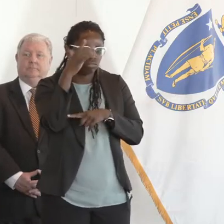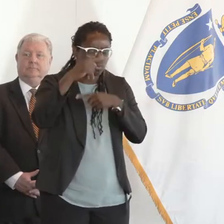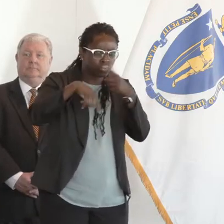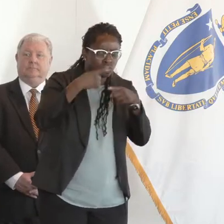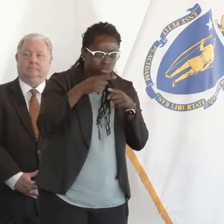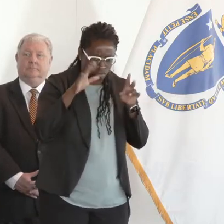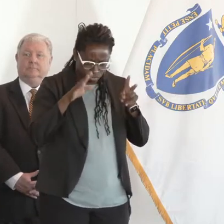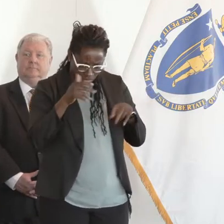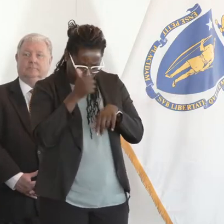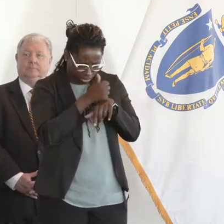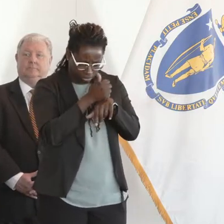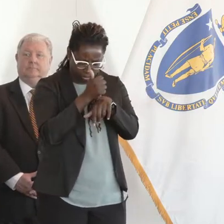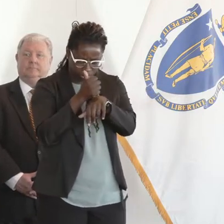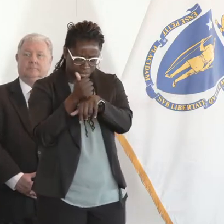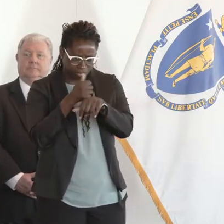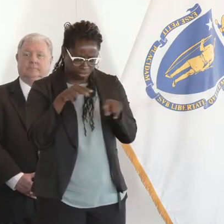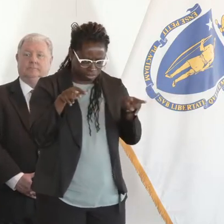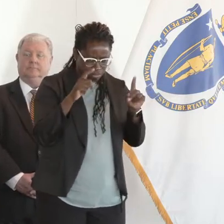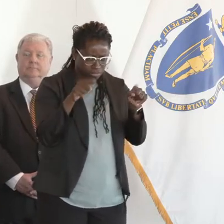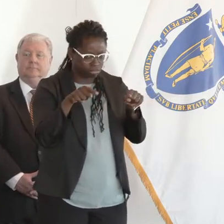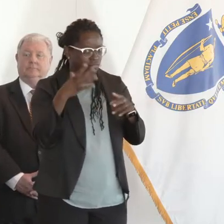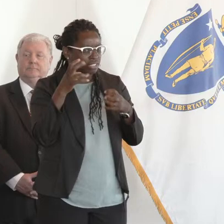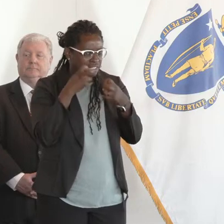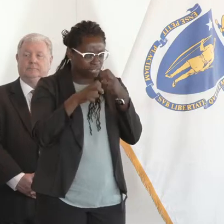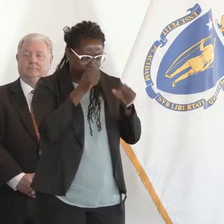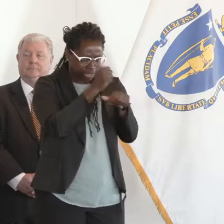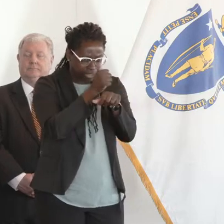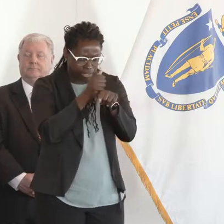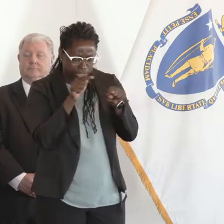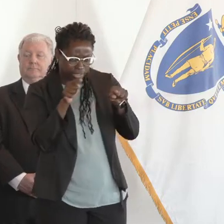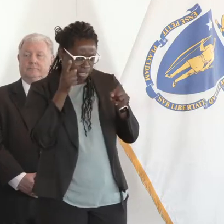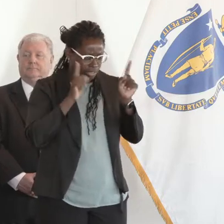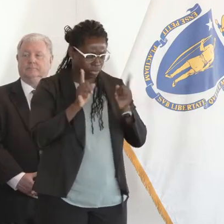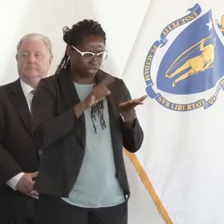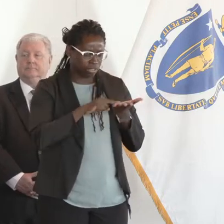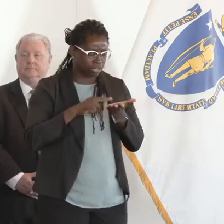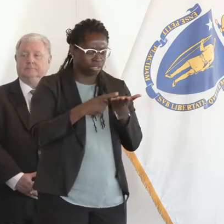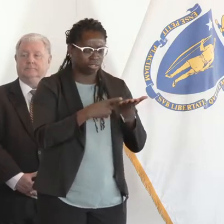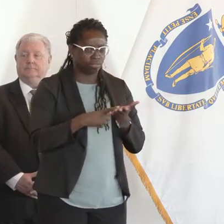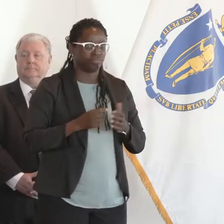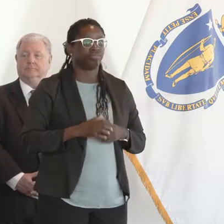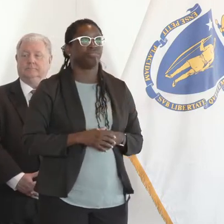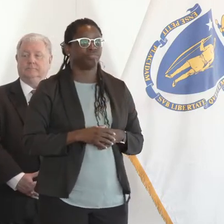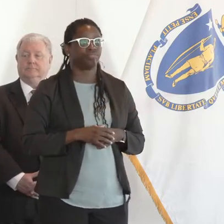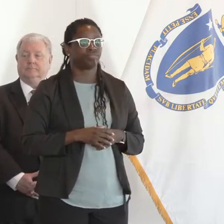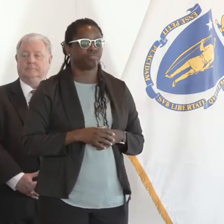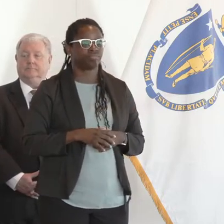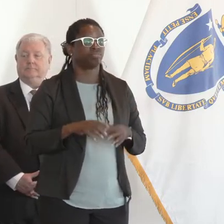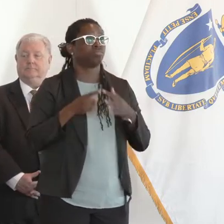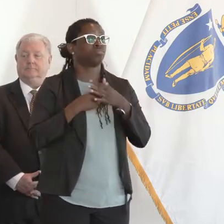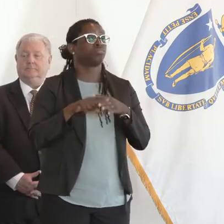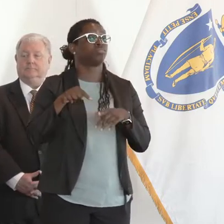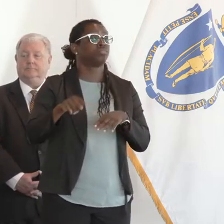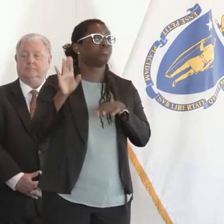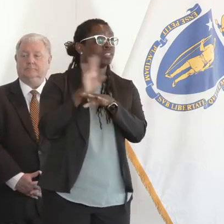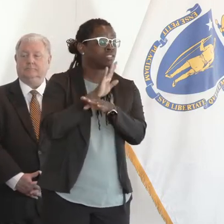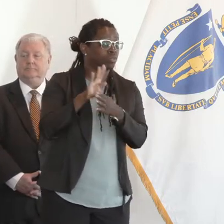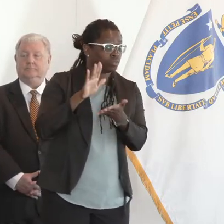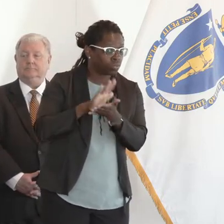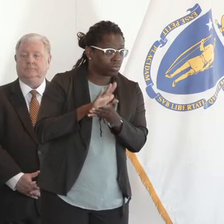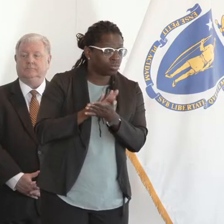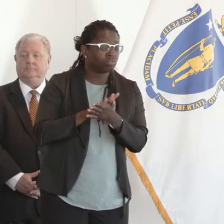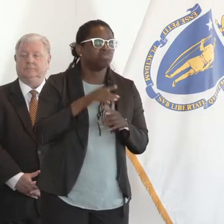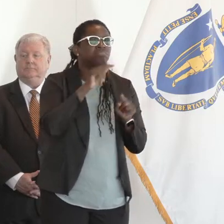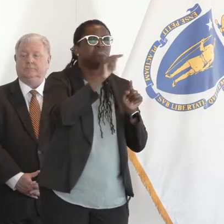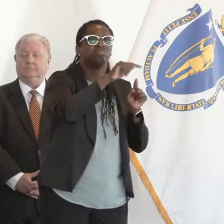In climate technology, our academics, our startups, and growing companies are making world-changing